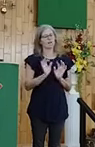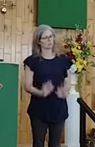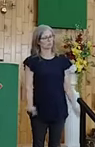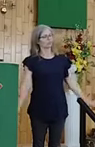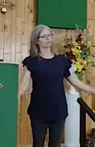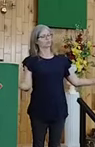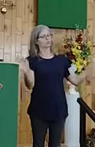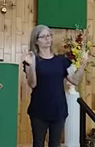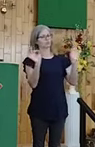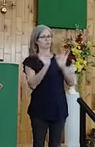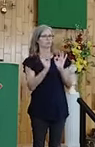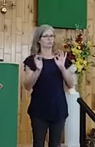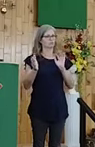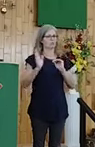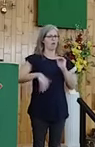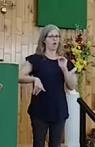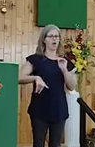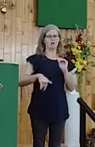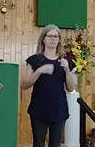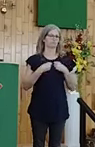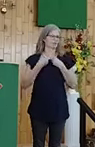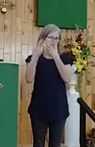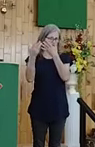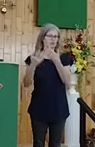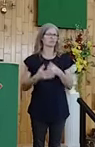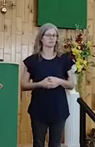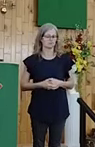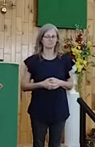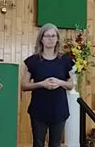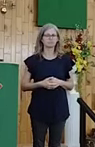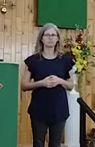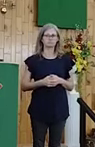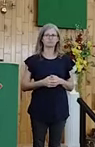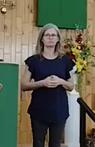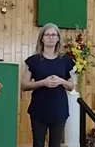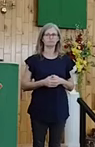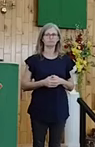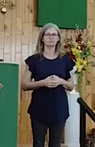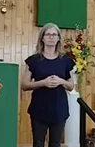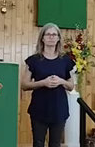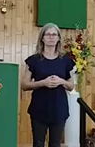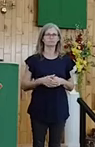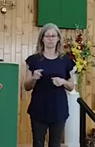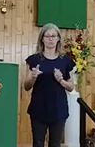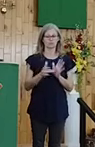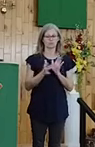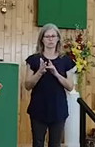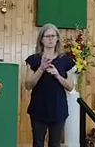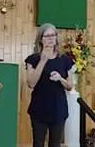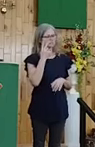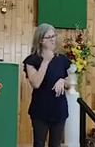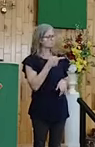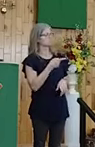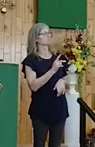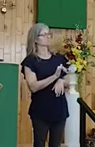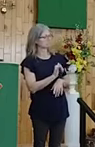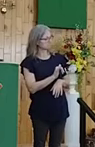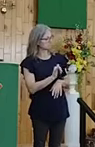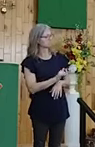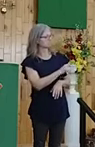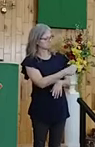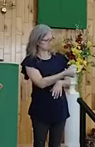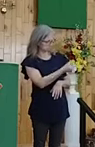all burnt offerings and sacrifices." And when Jesus saw that he answered